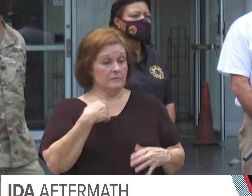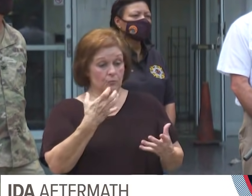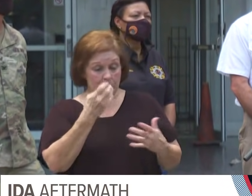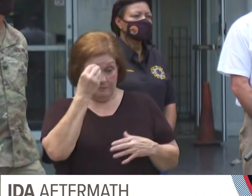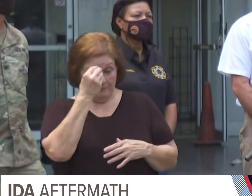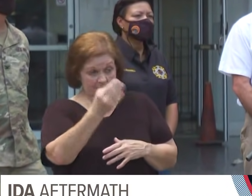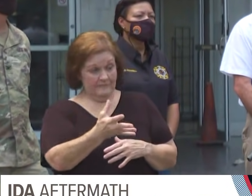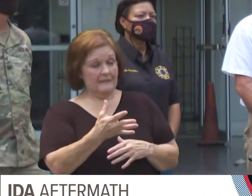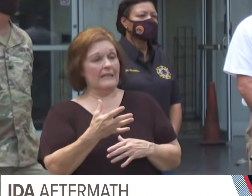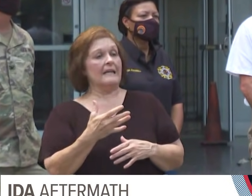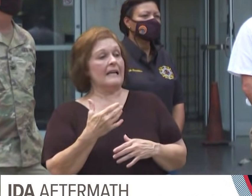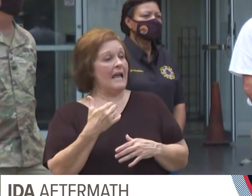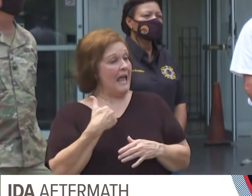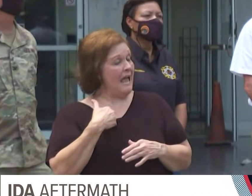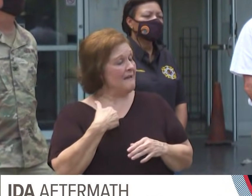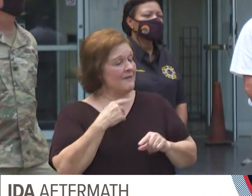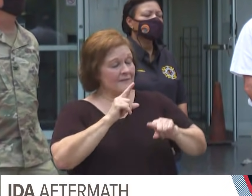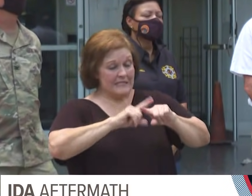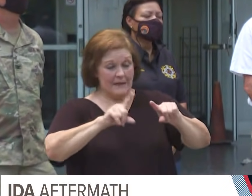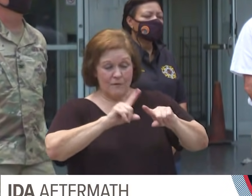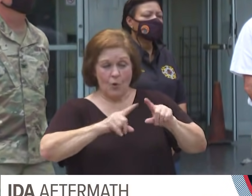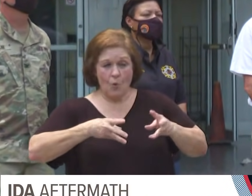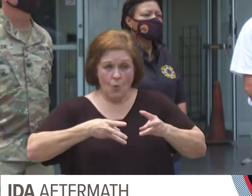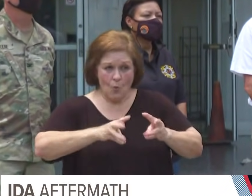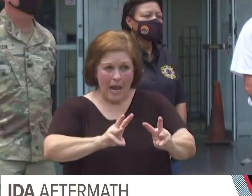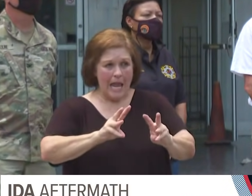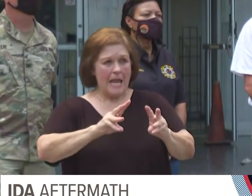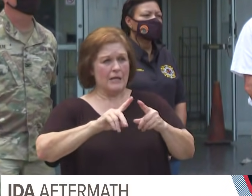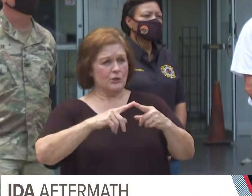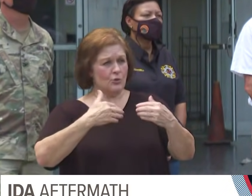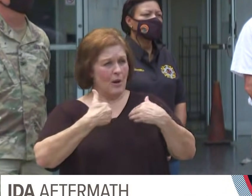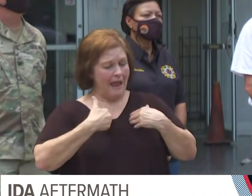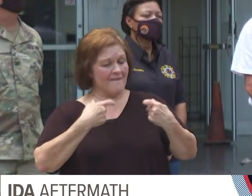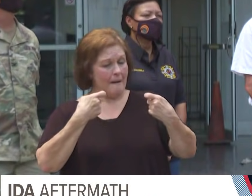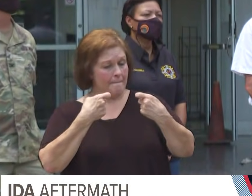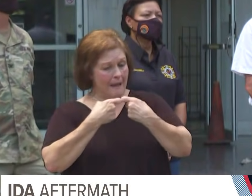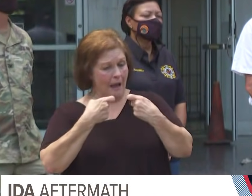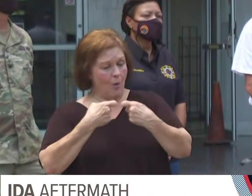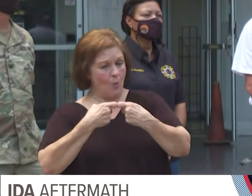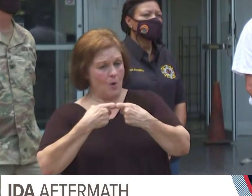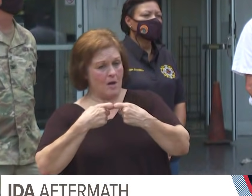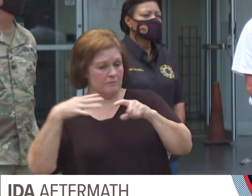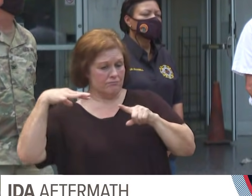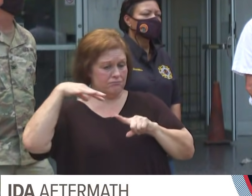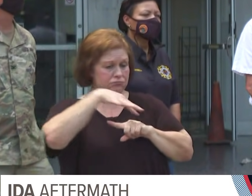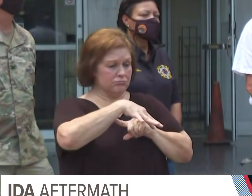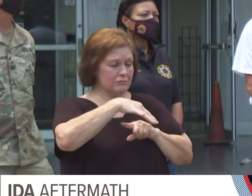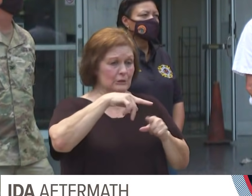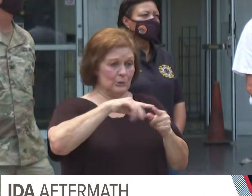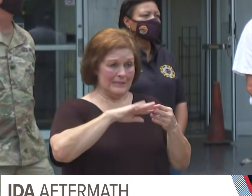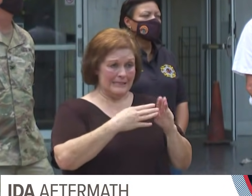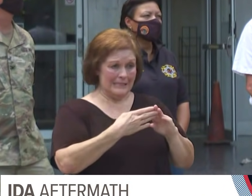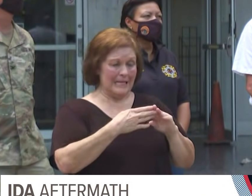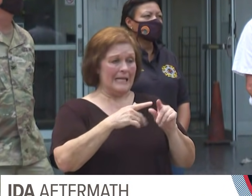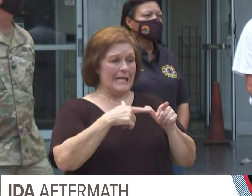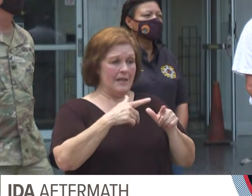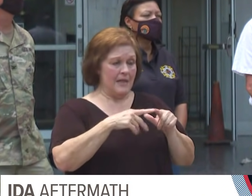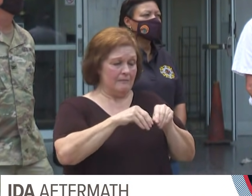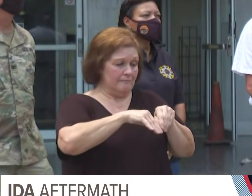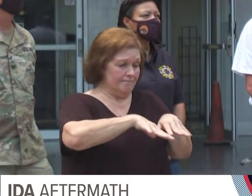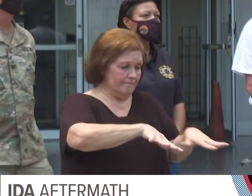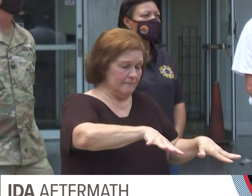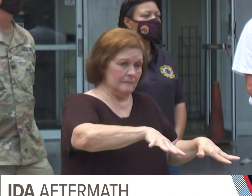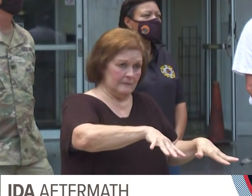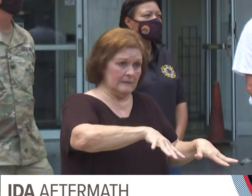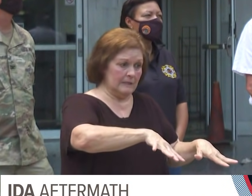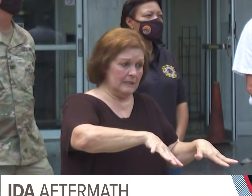stress there are a variety of ways to bring power into the city of New Orleans and to generate it locally